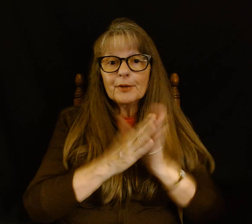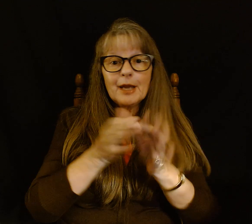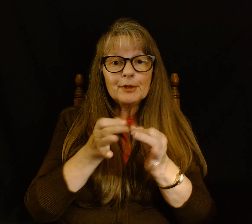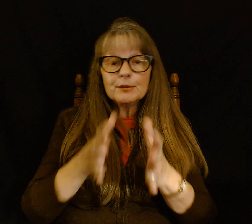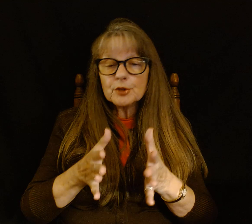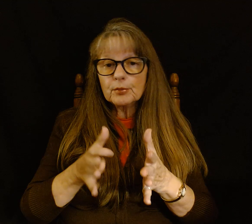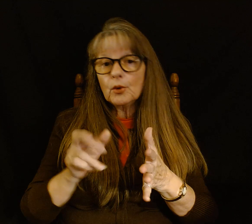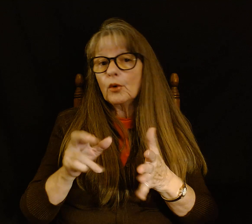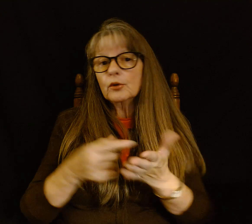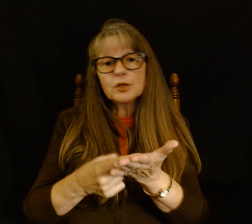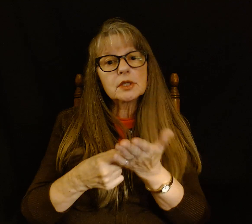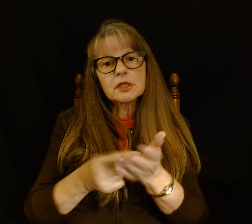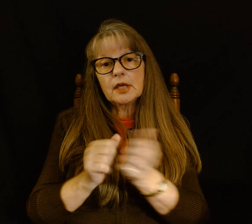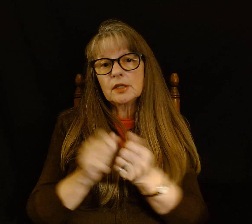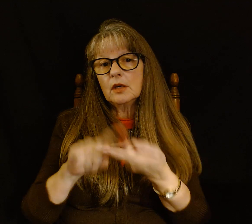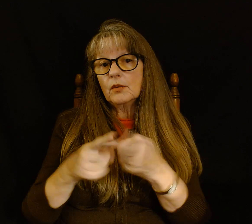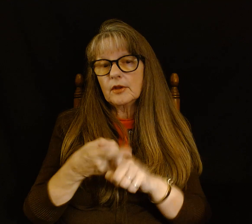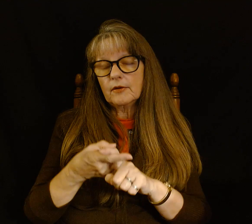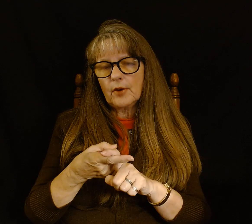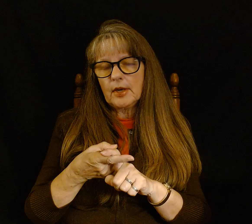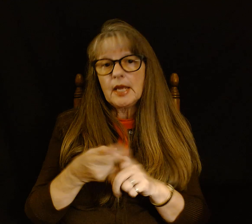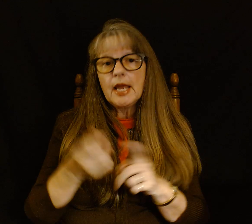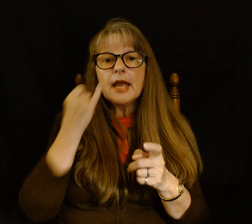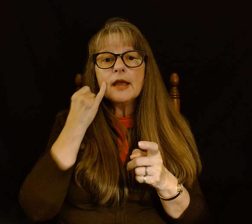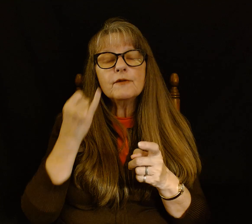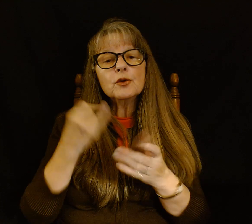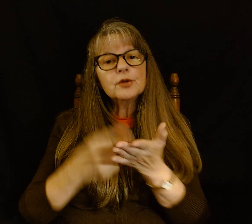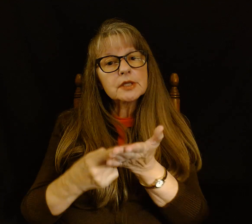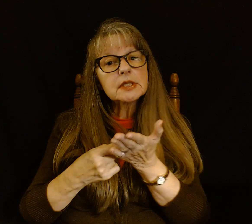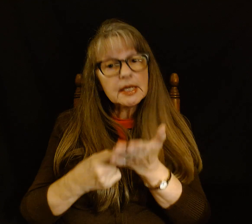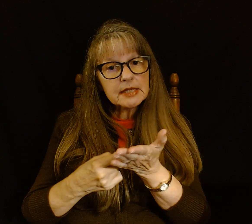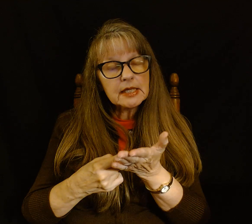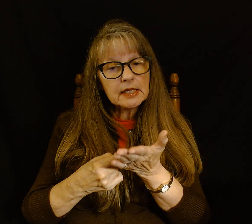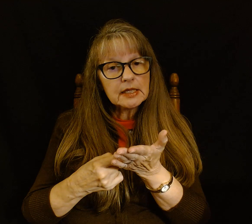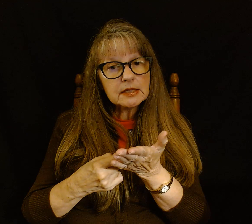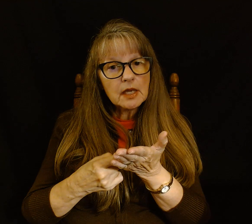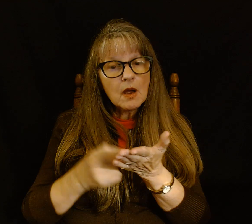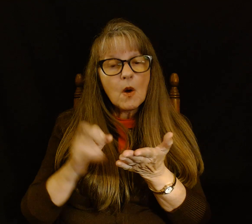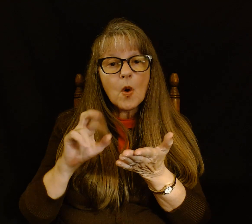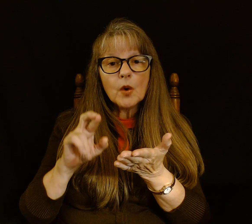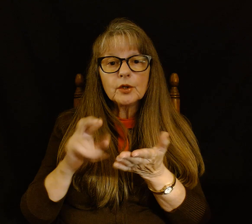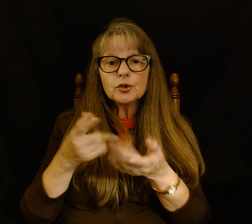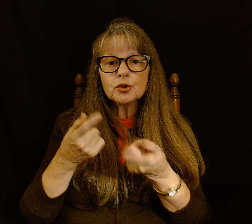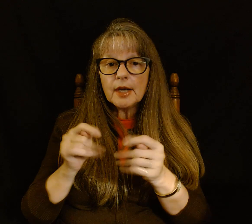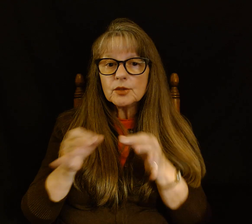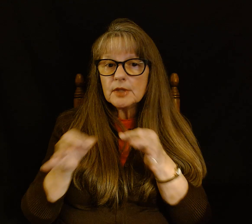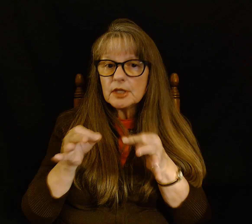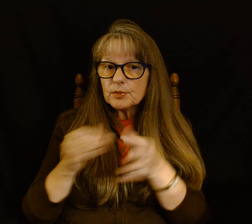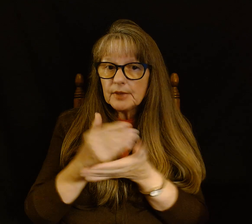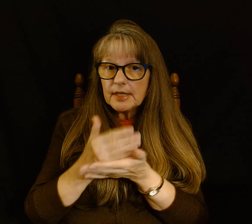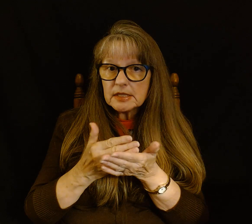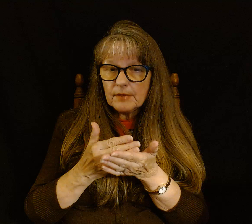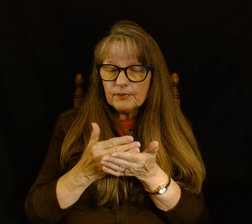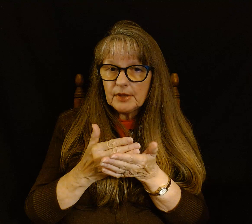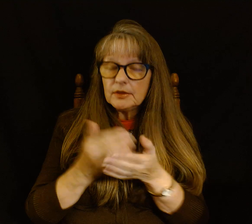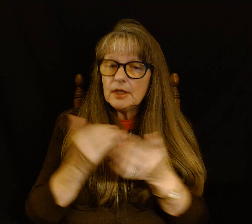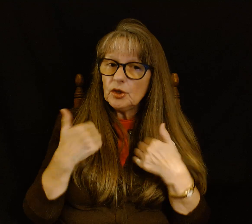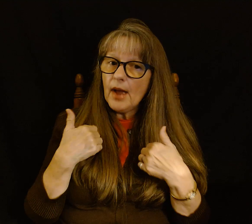becoming an interpreter or you're just discussing it with a friend. If you're discussing it or you're trying to explain something, then you have